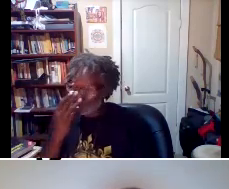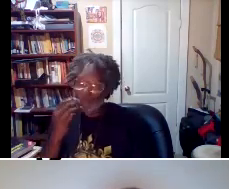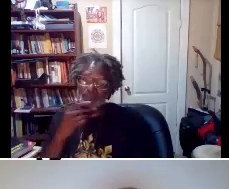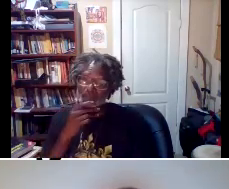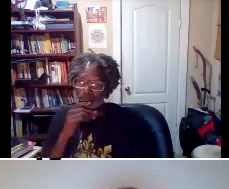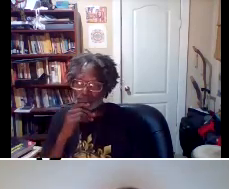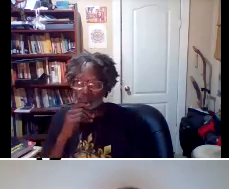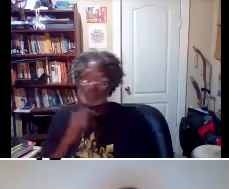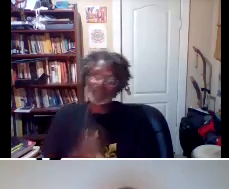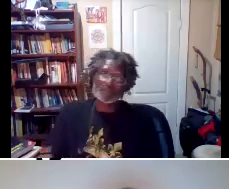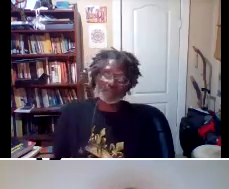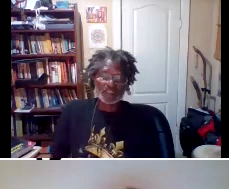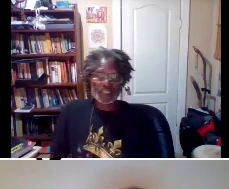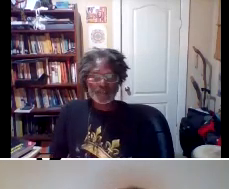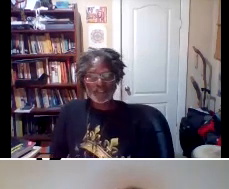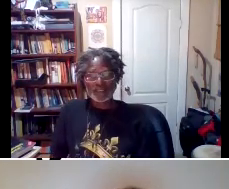thinking.